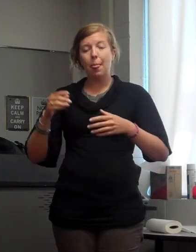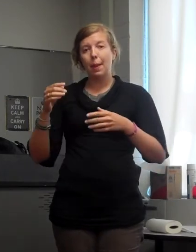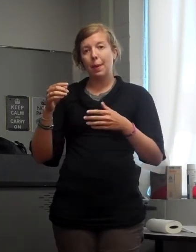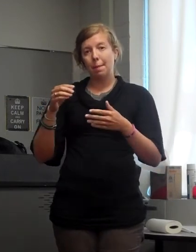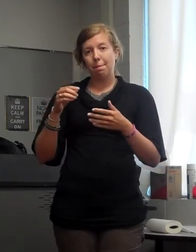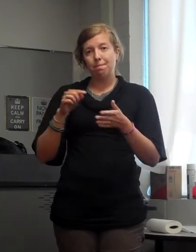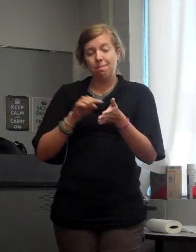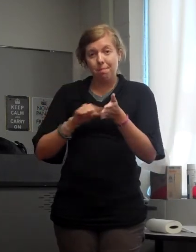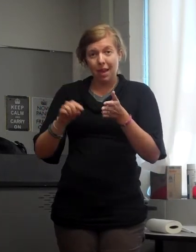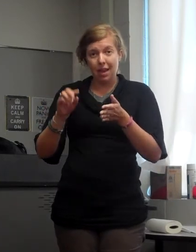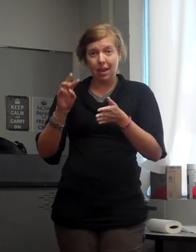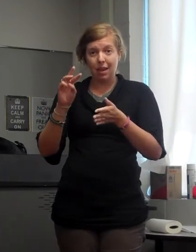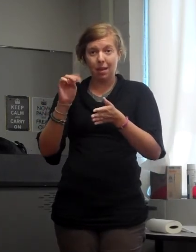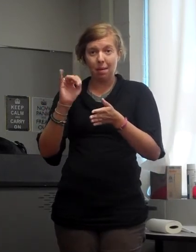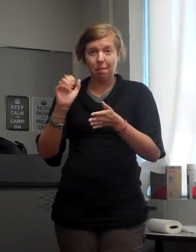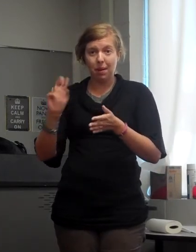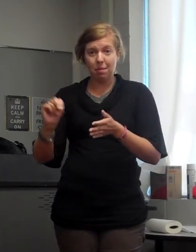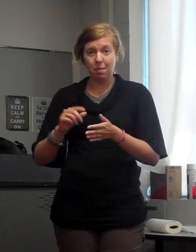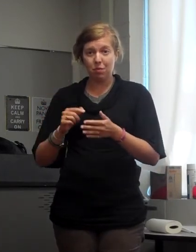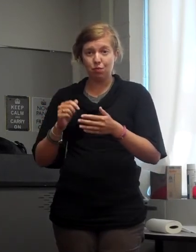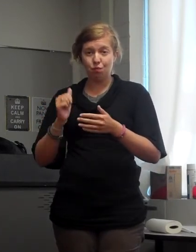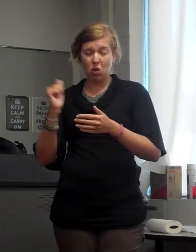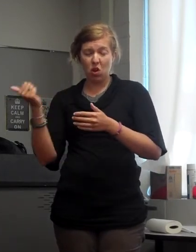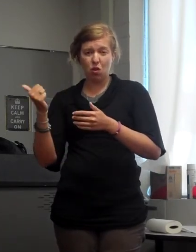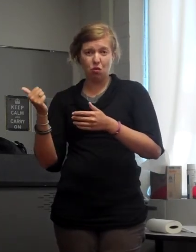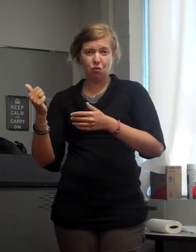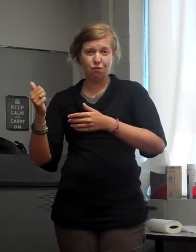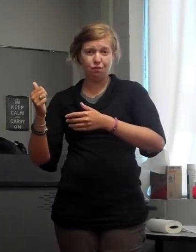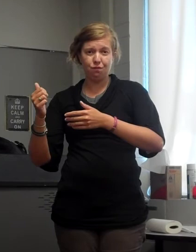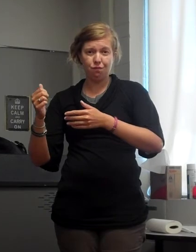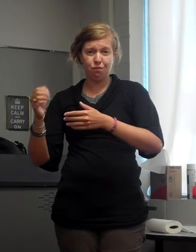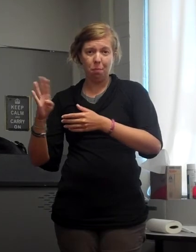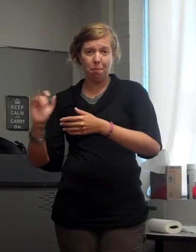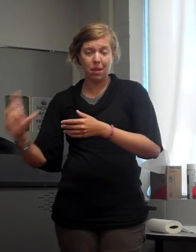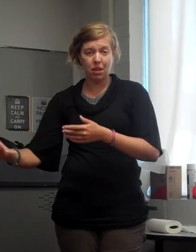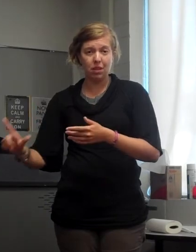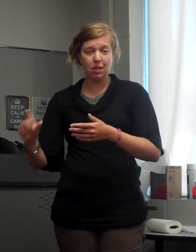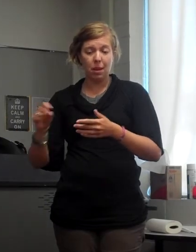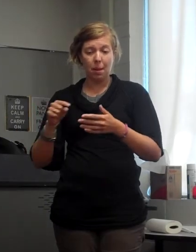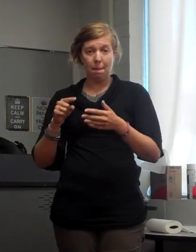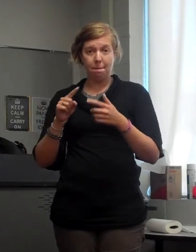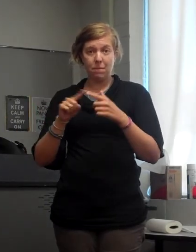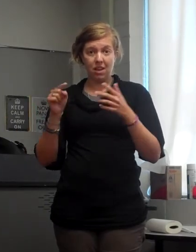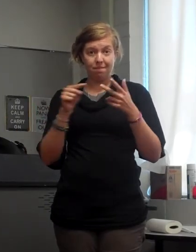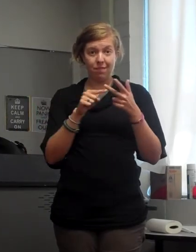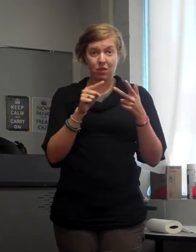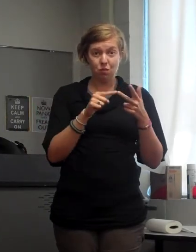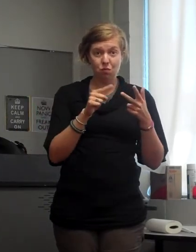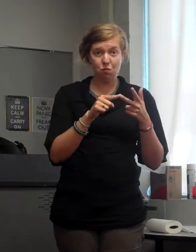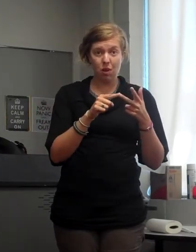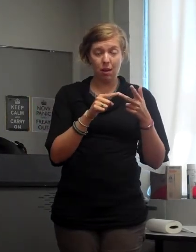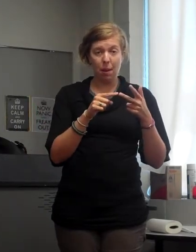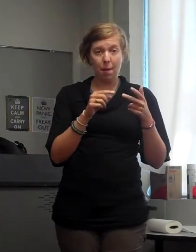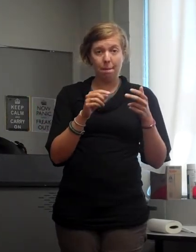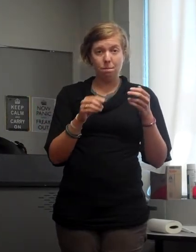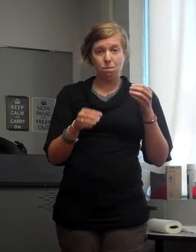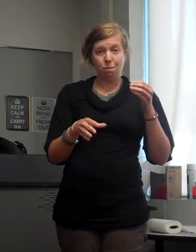crazy, but that really is the best way to do it. Because if you start just putting money here, it never does it. You never see a